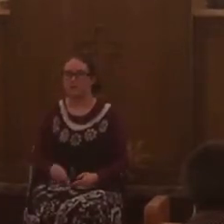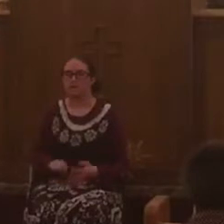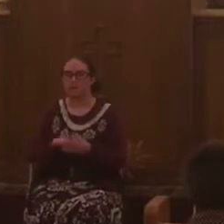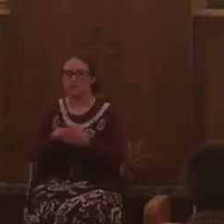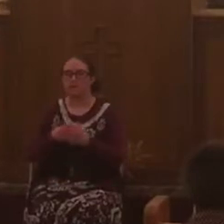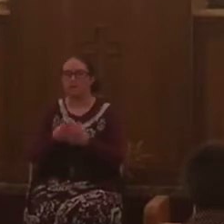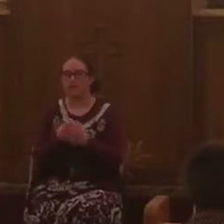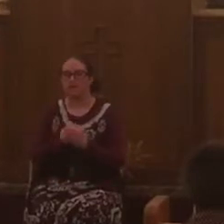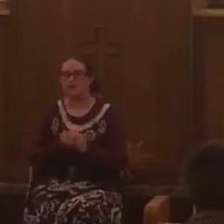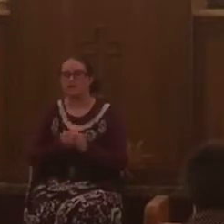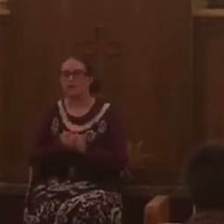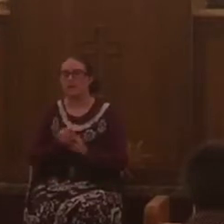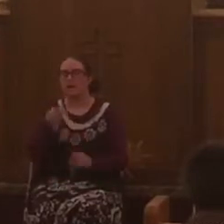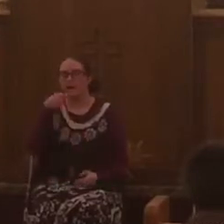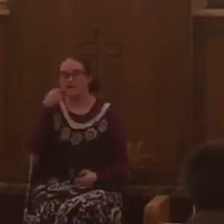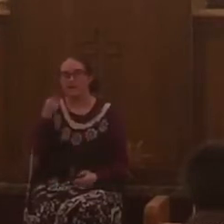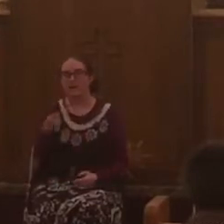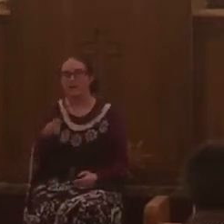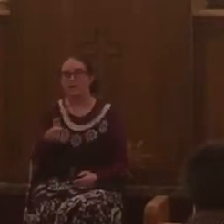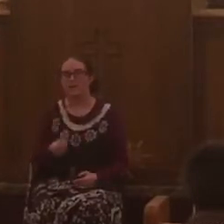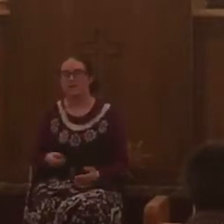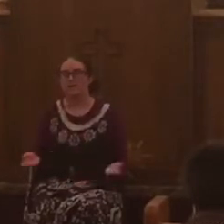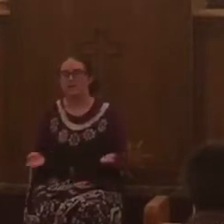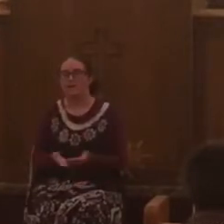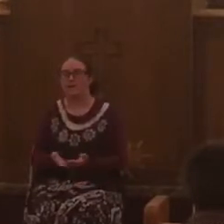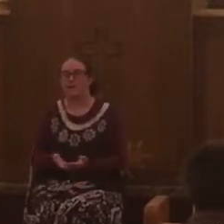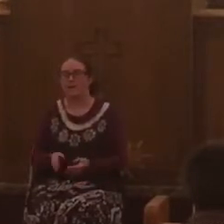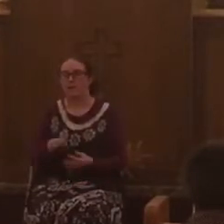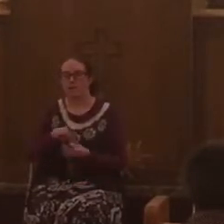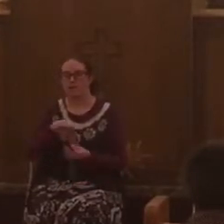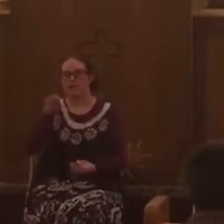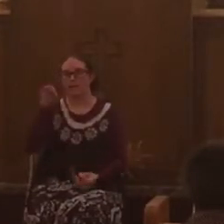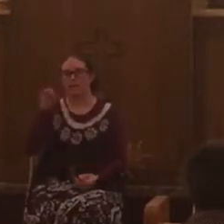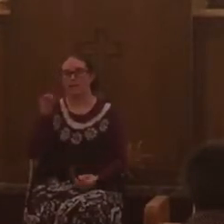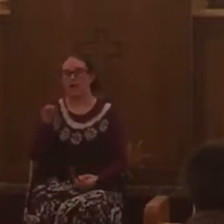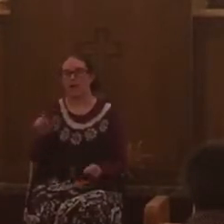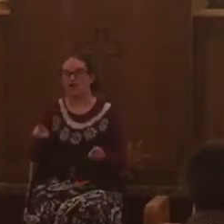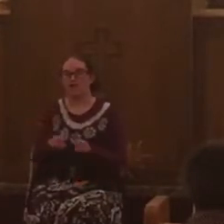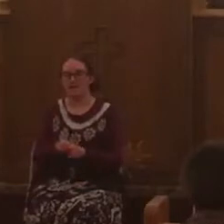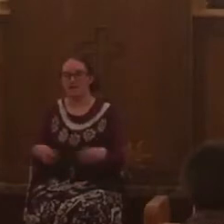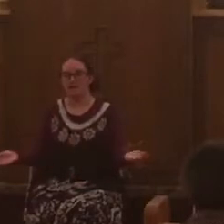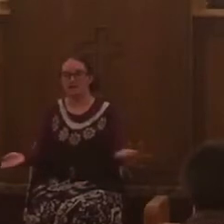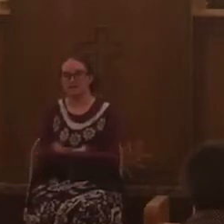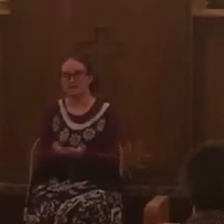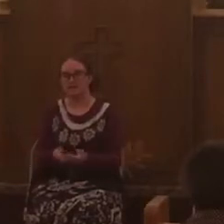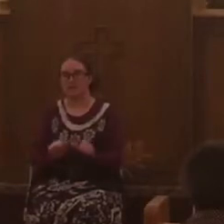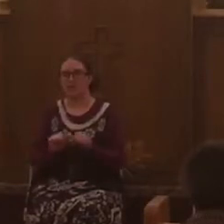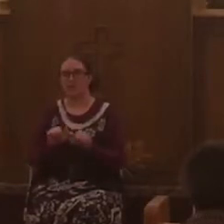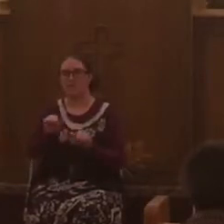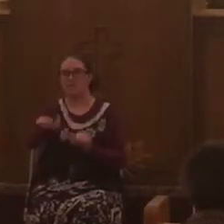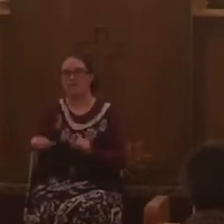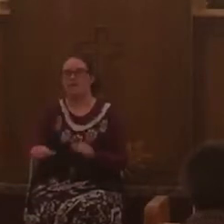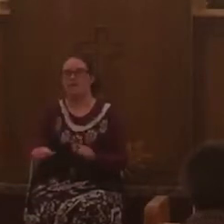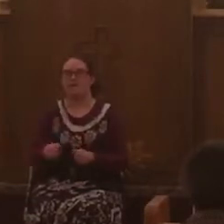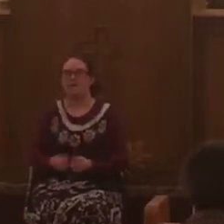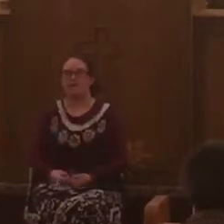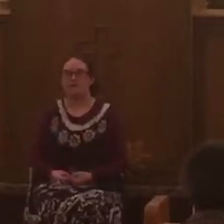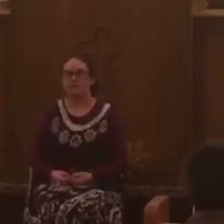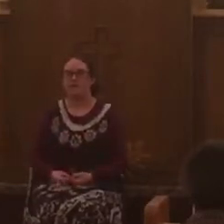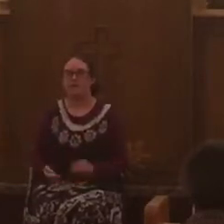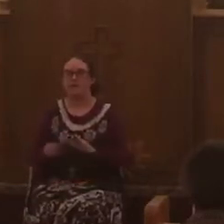here, they worshiped ancestors. They worshiped the nature gods. Basically, what we call Wicca